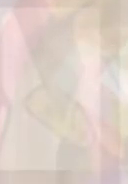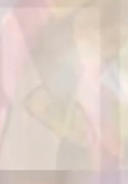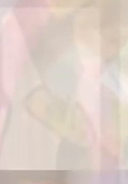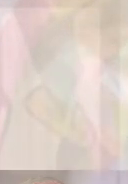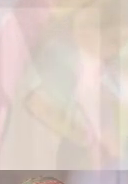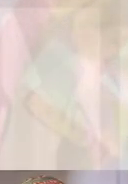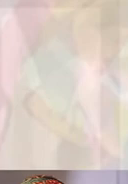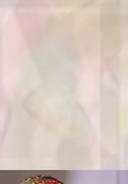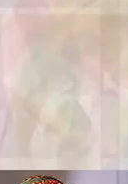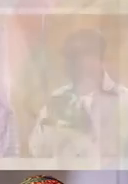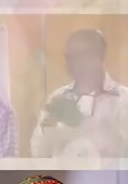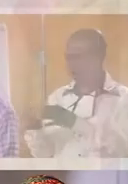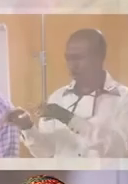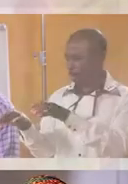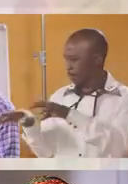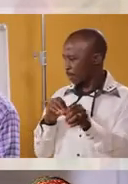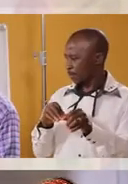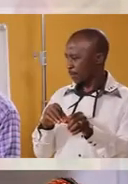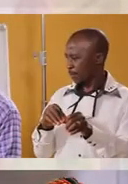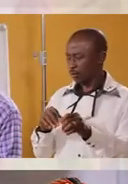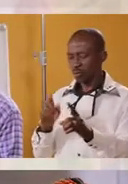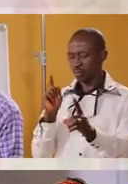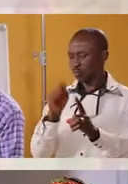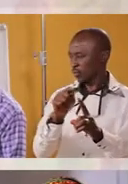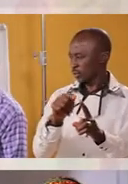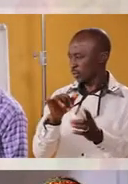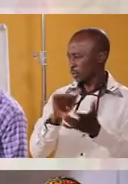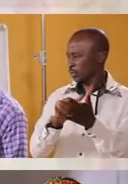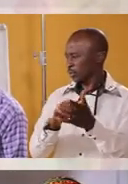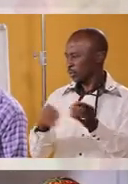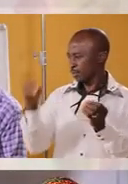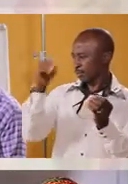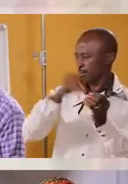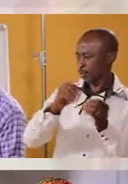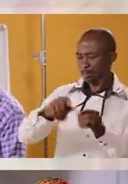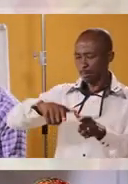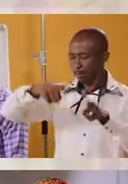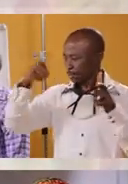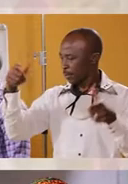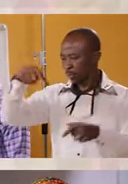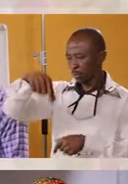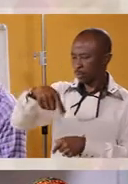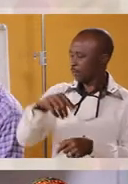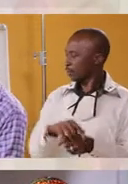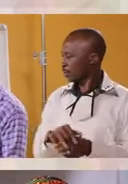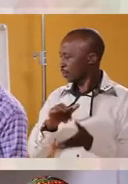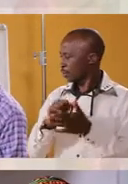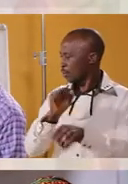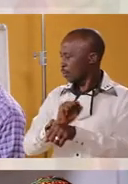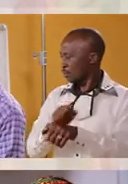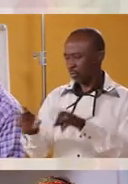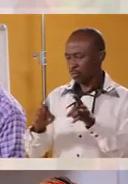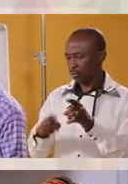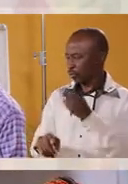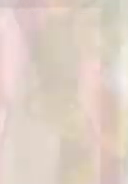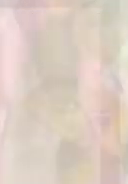the next point. We should ensure whatever we see is clear. That means work is being done, we